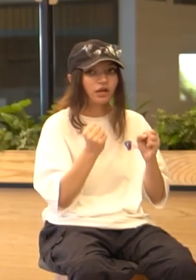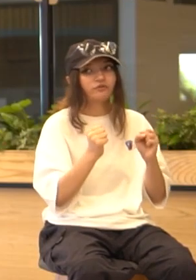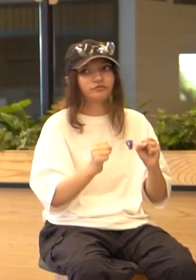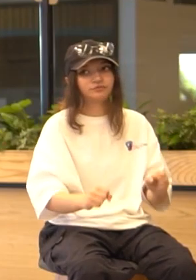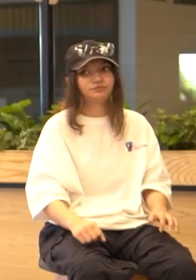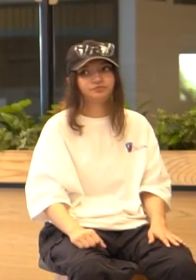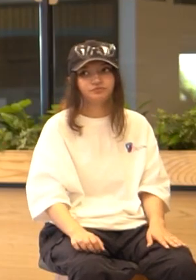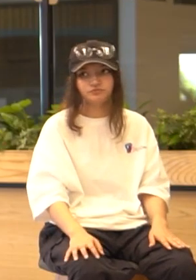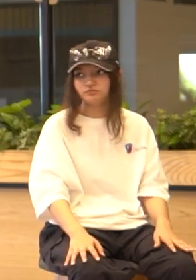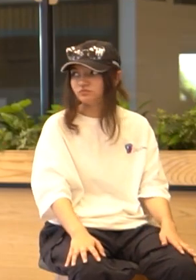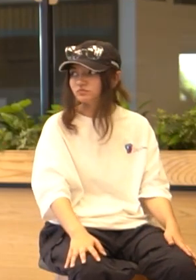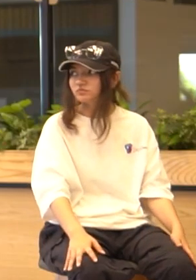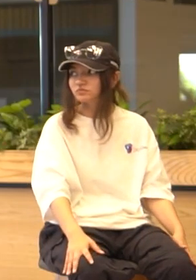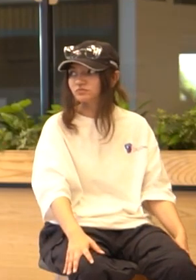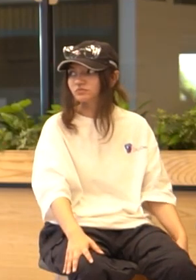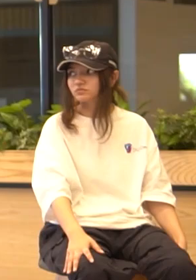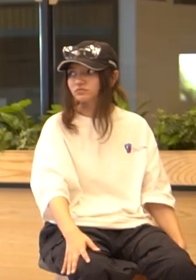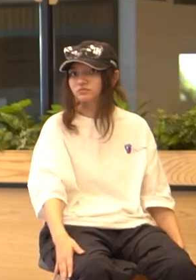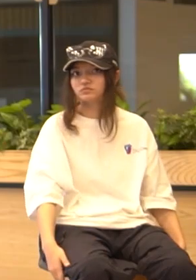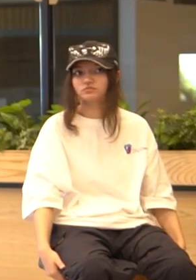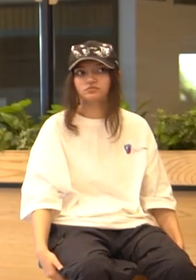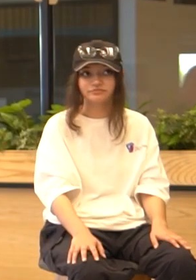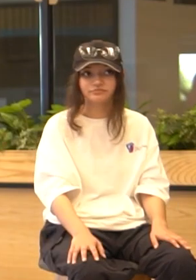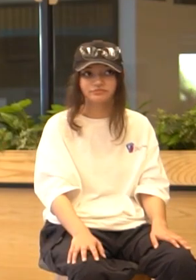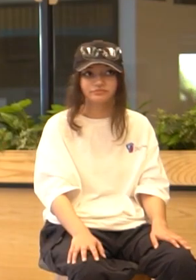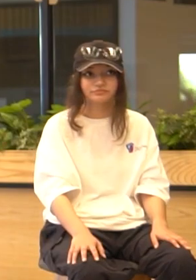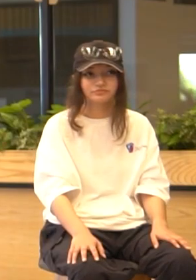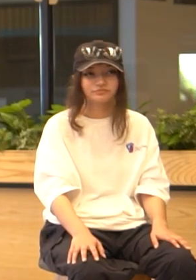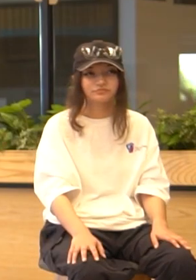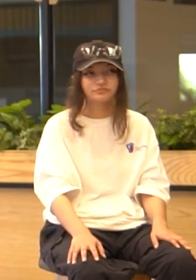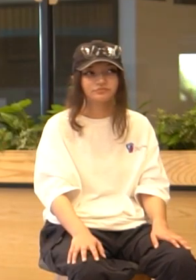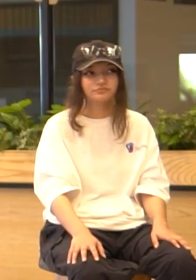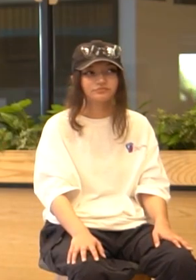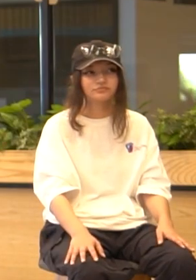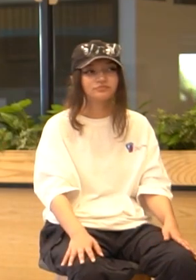if you reach out, I can send you some sample pizza sometimes.